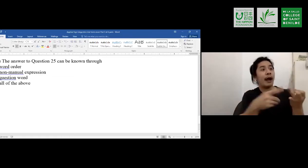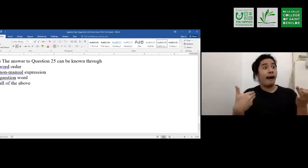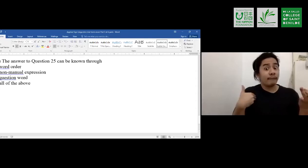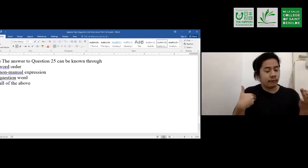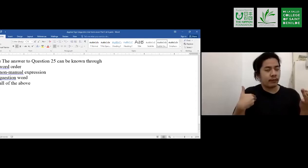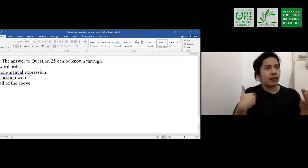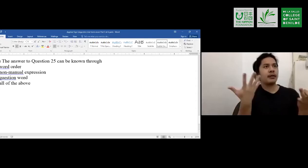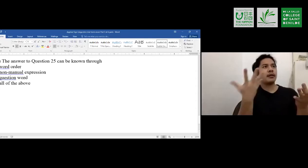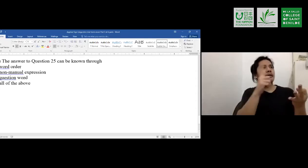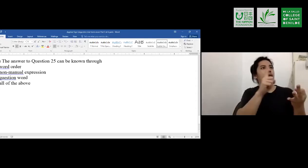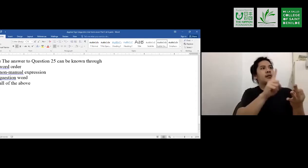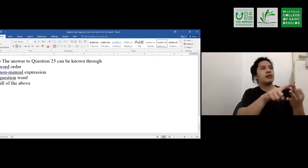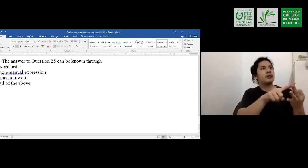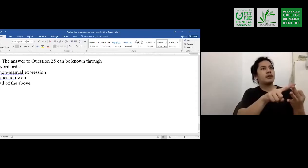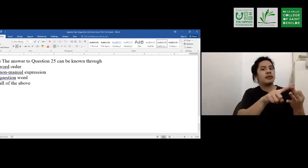or eyebrows up or have